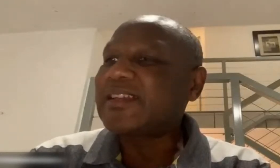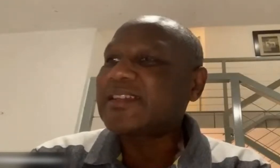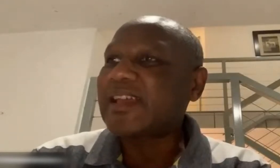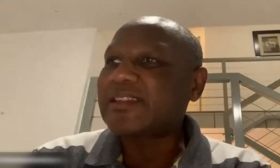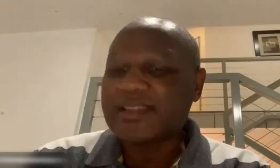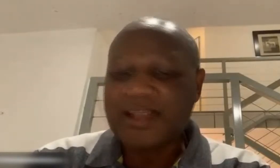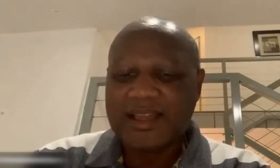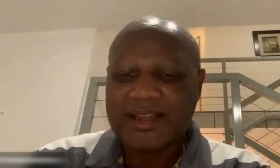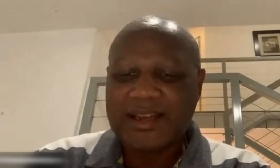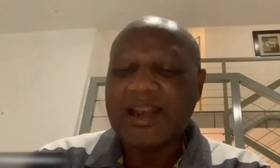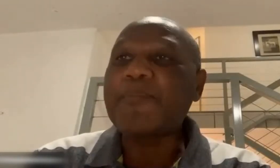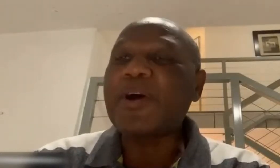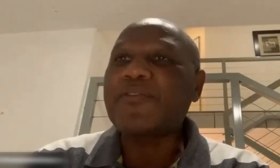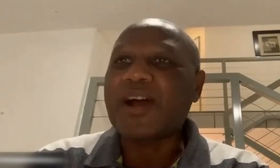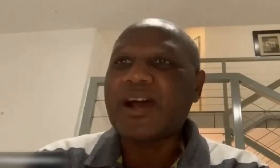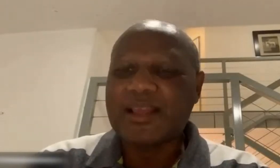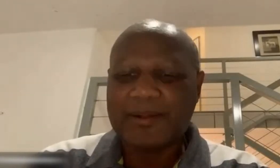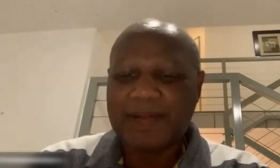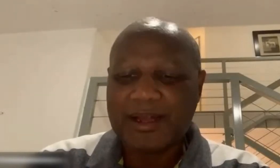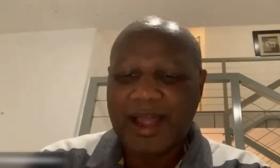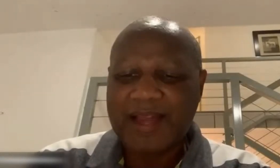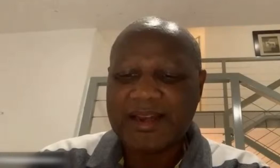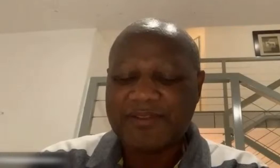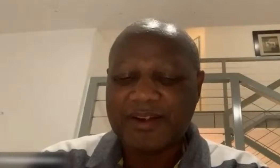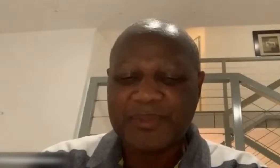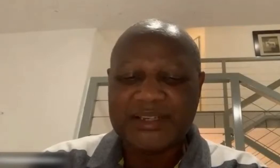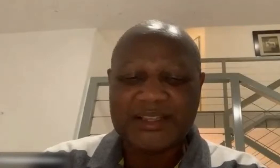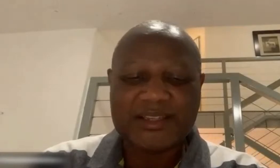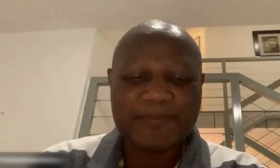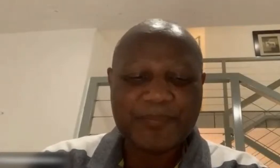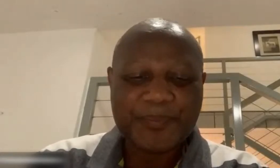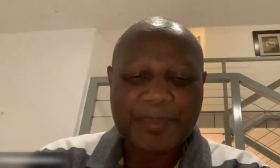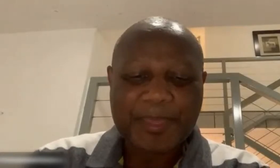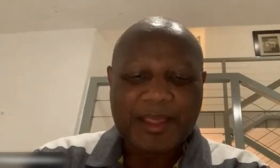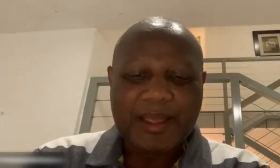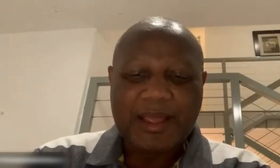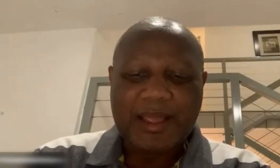Nations has had a number of other high-level meetings,